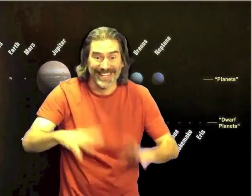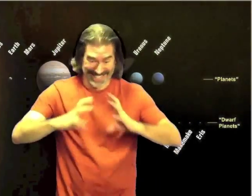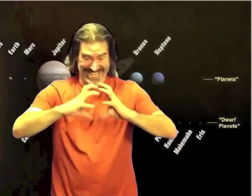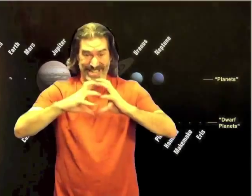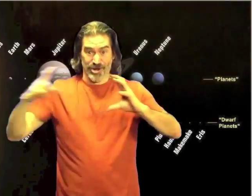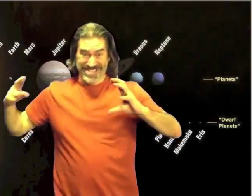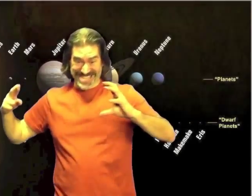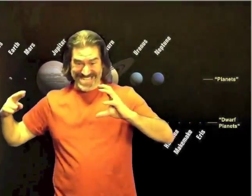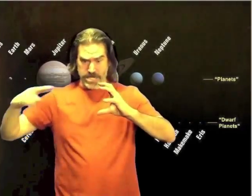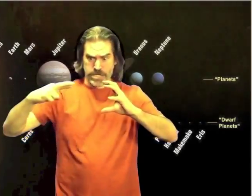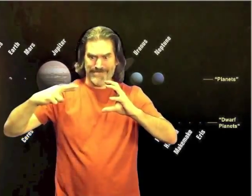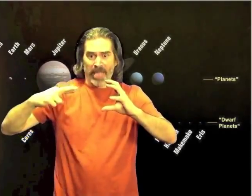Jupiter's.